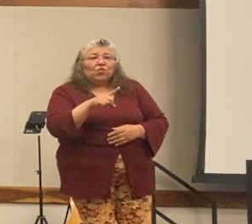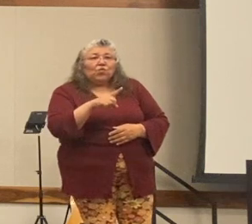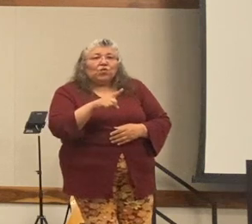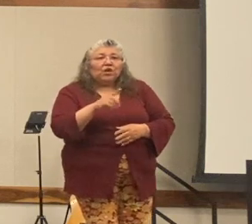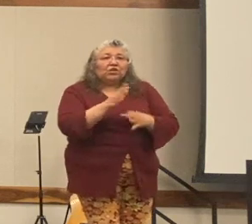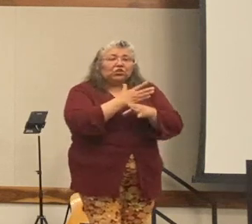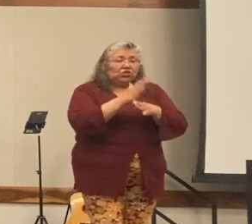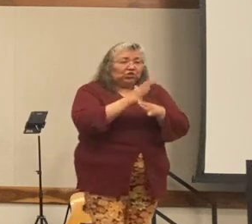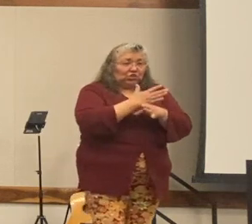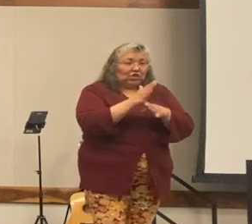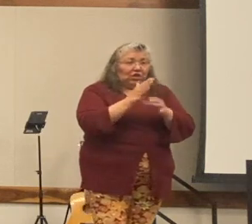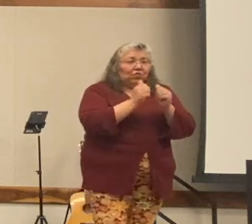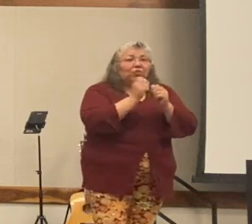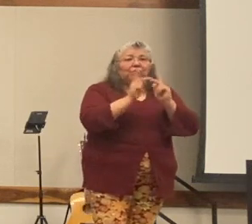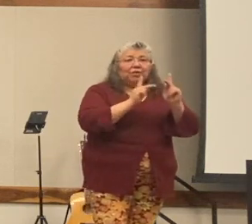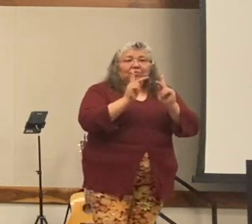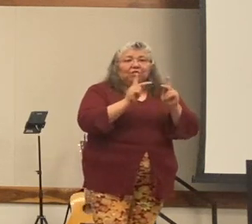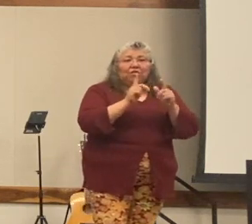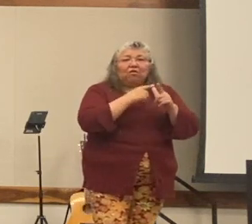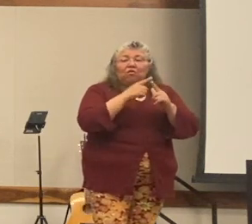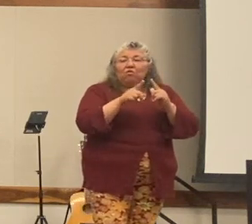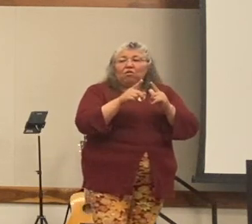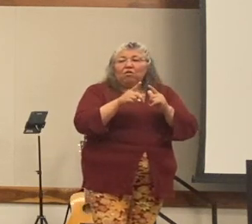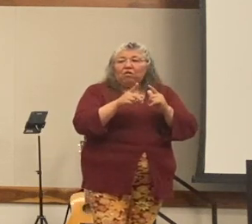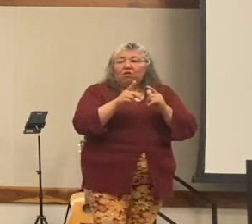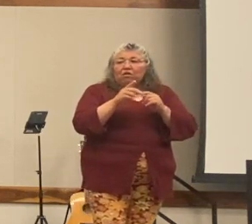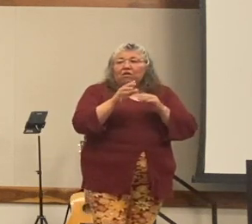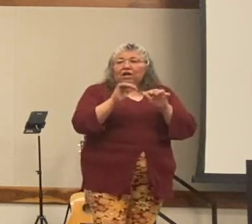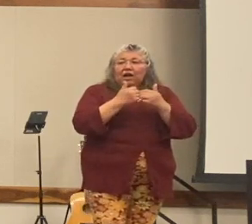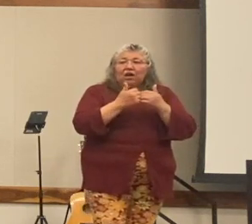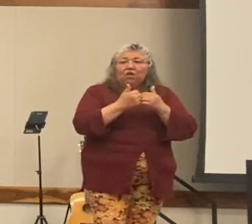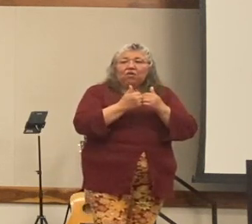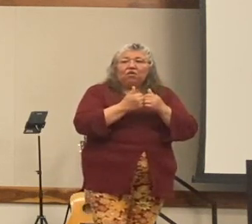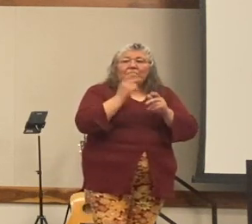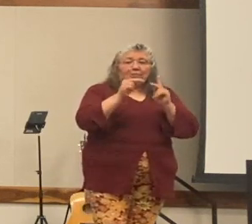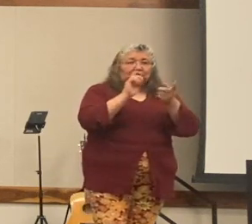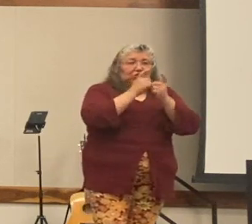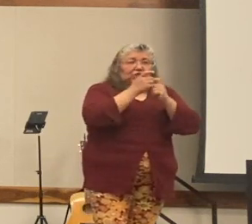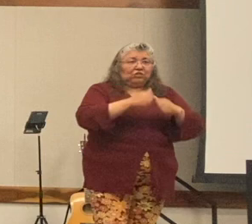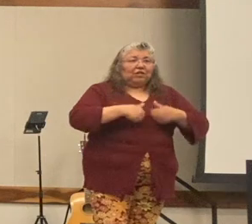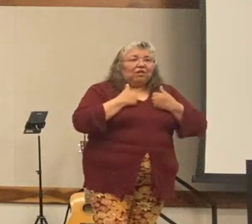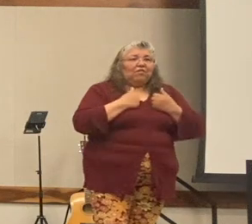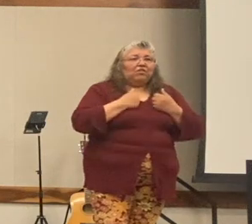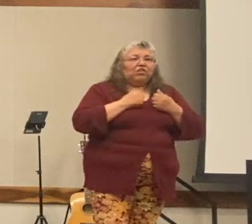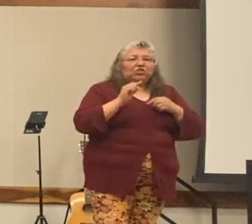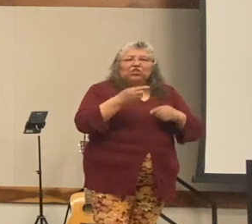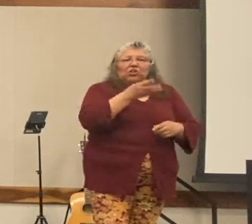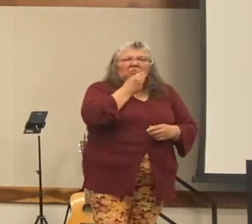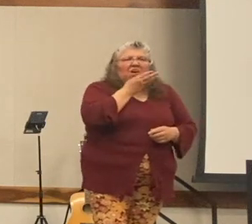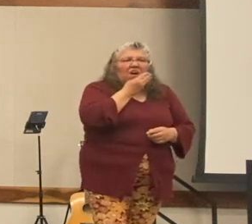Have you ever shared with people or folks how Jesus changed your life and all they did was mock you?